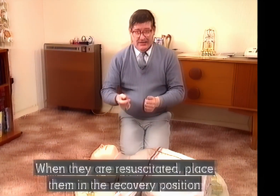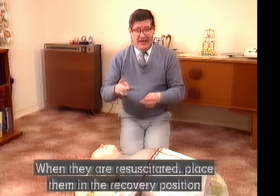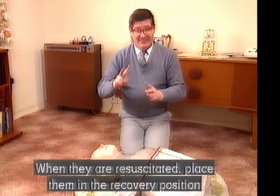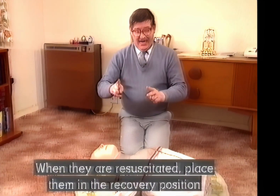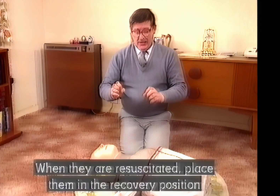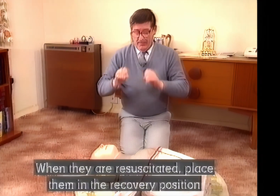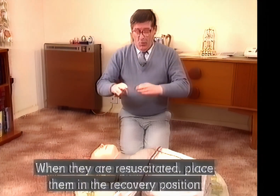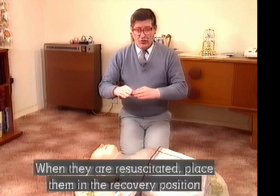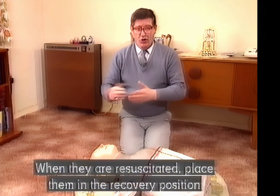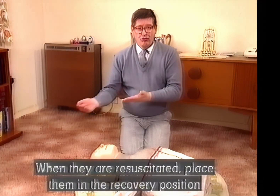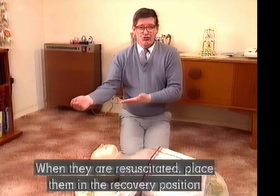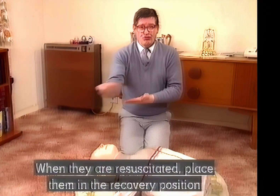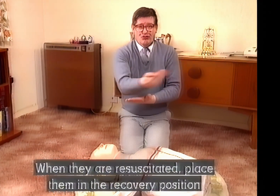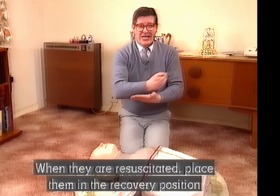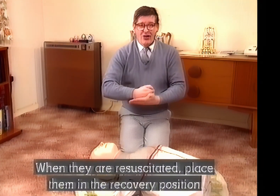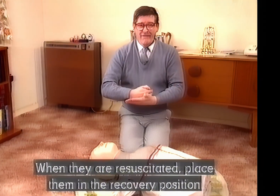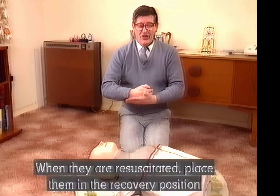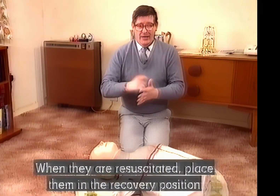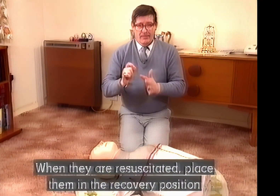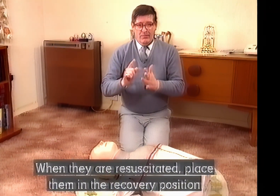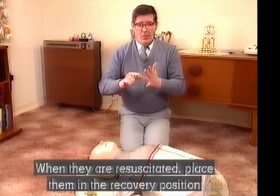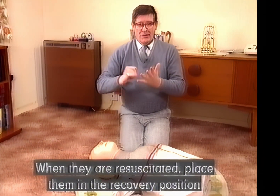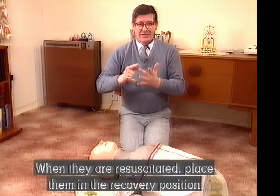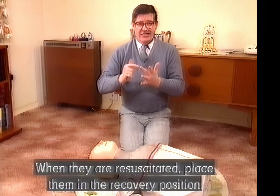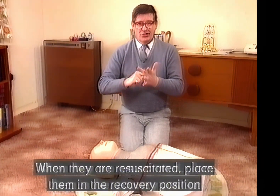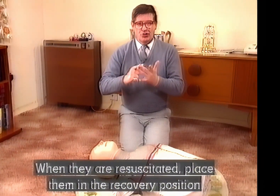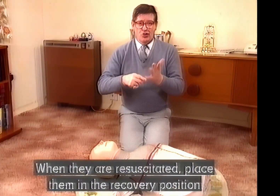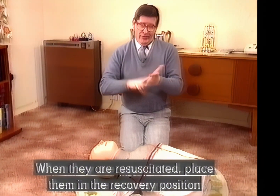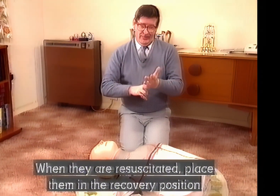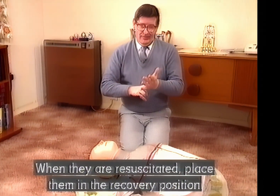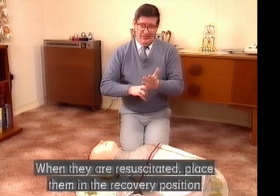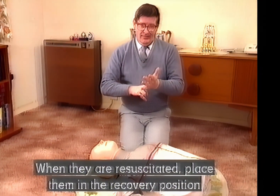When they are resuscitated, place them in the recovery position.